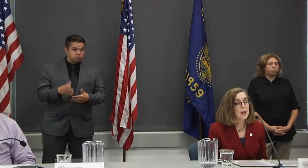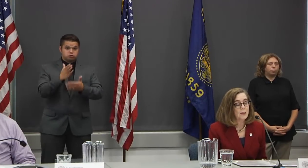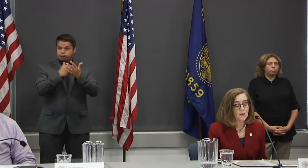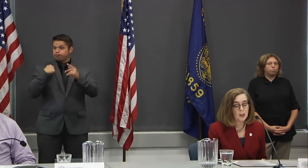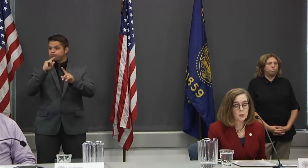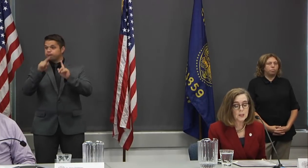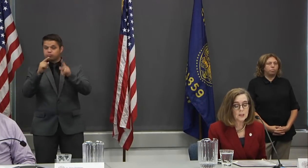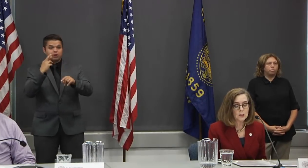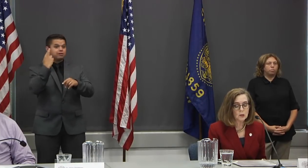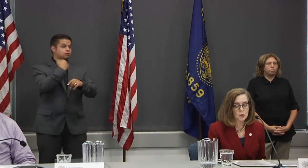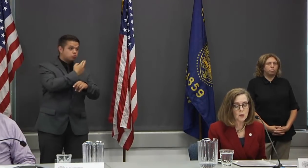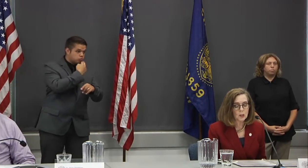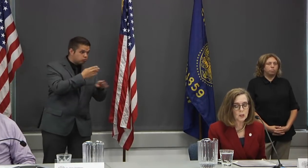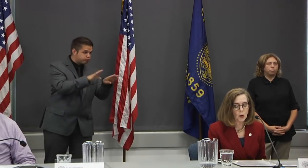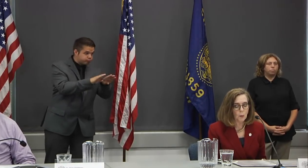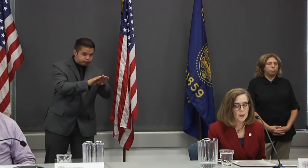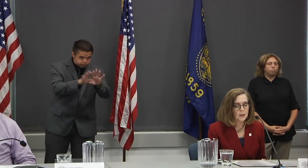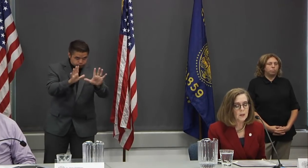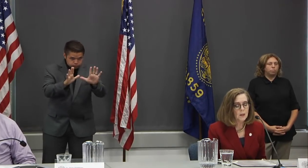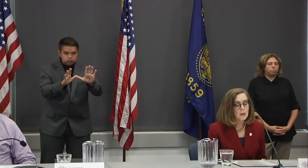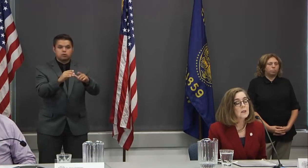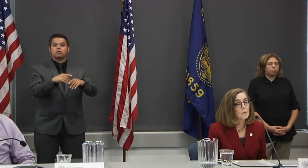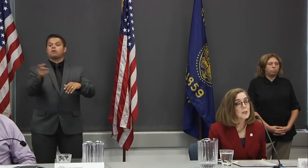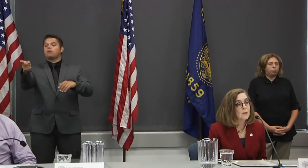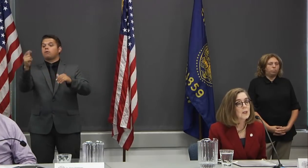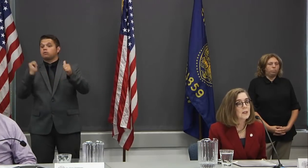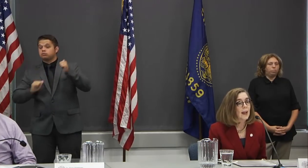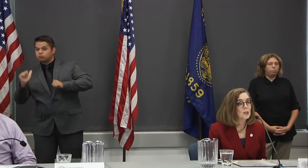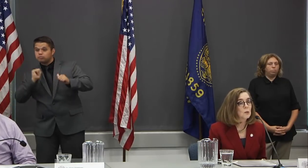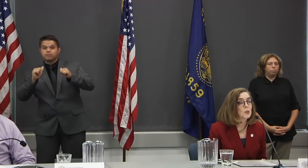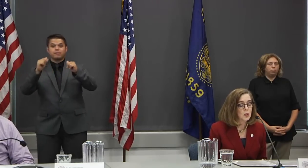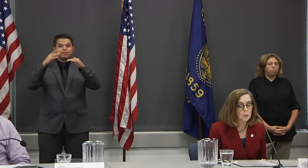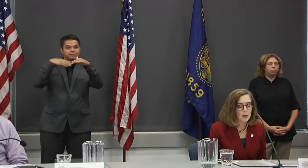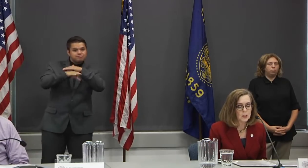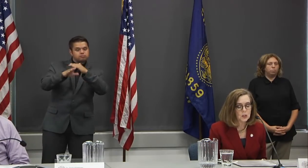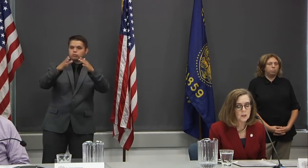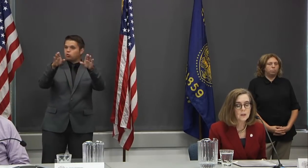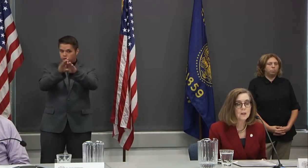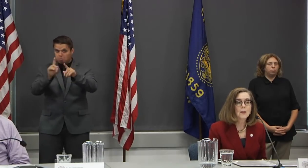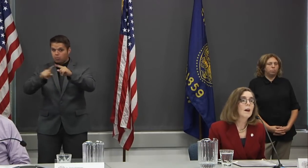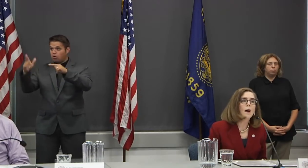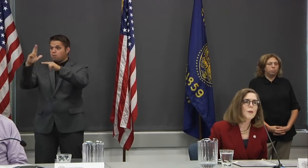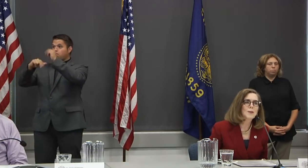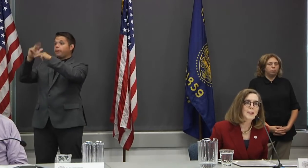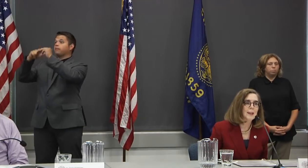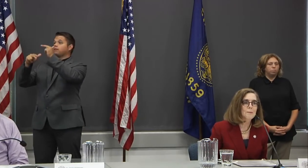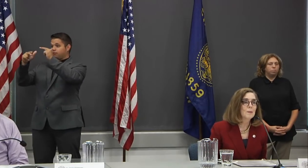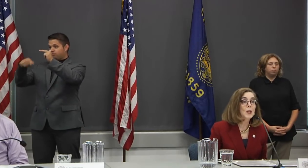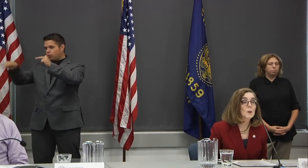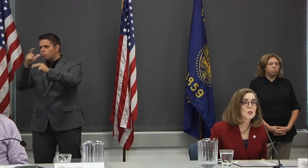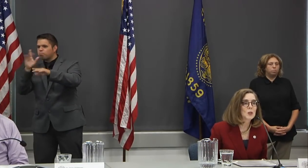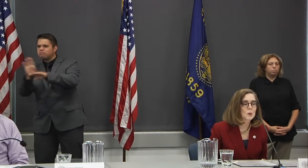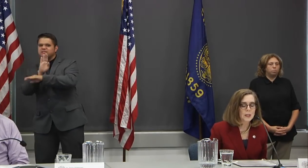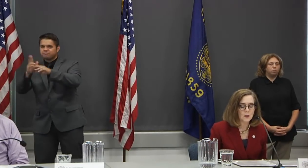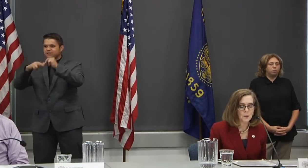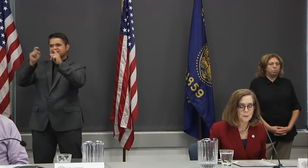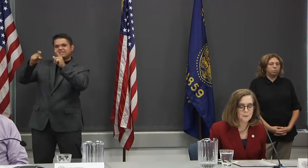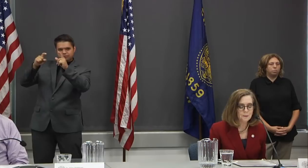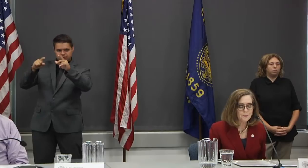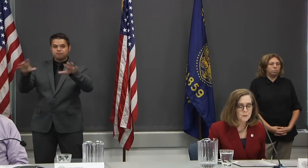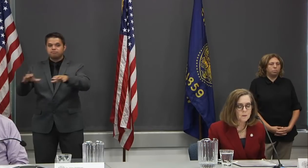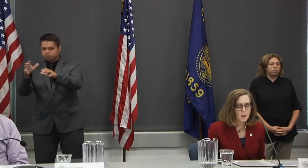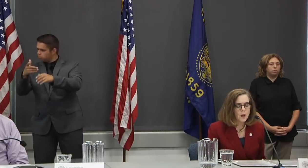keep manufacturing and construction open, some said this action was too much. Others said it was too